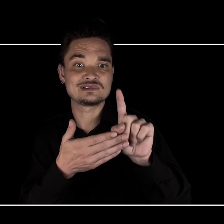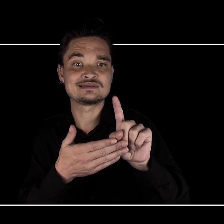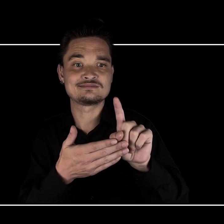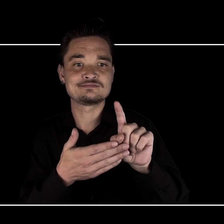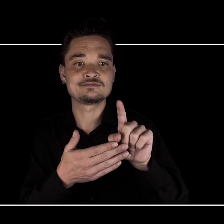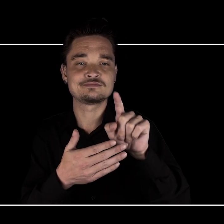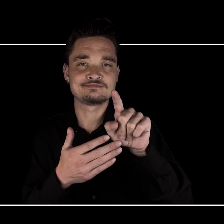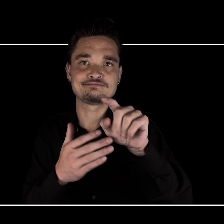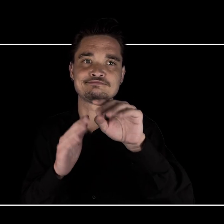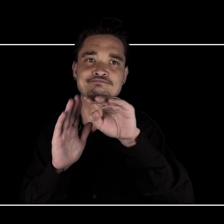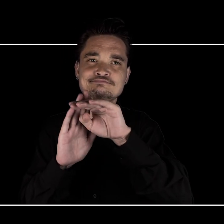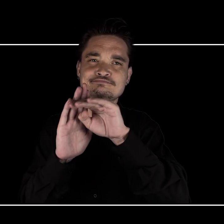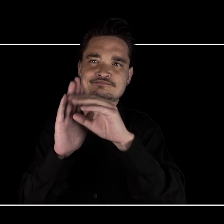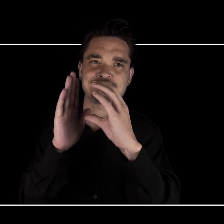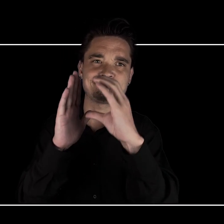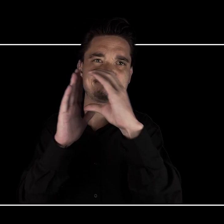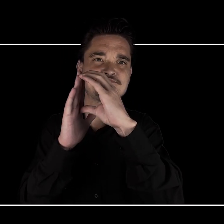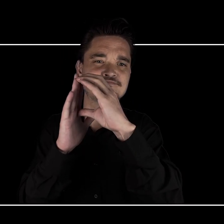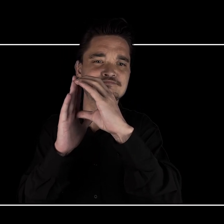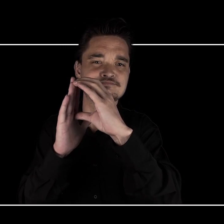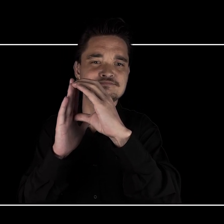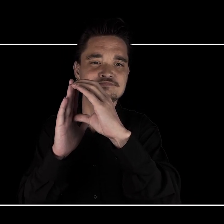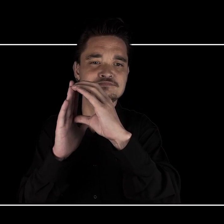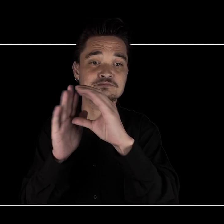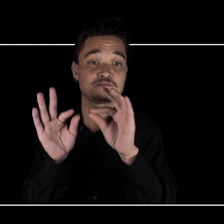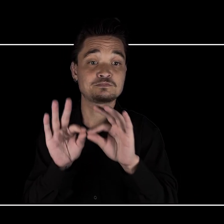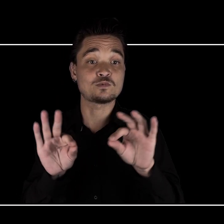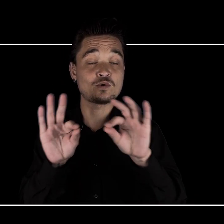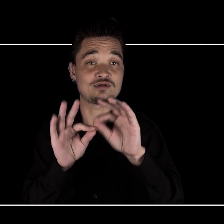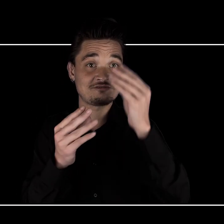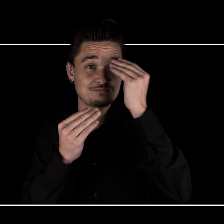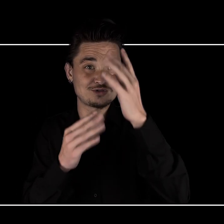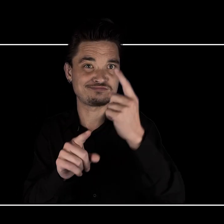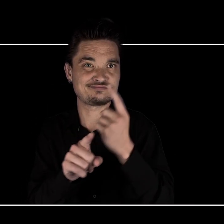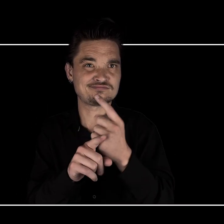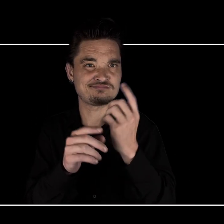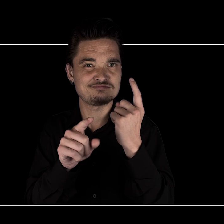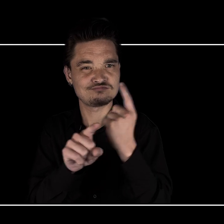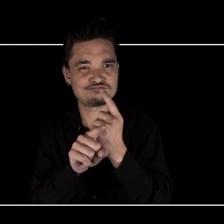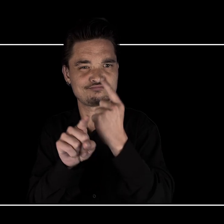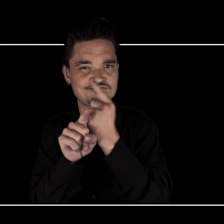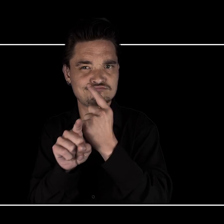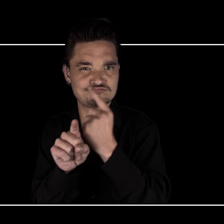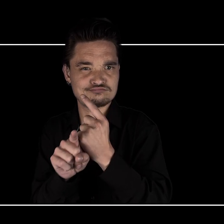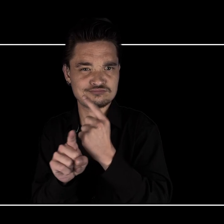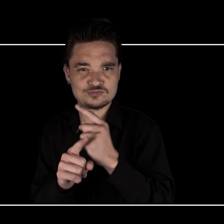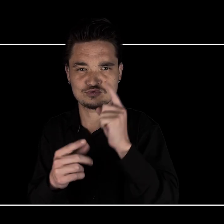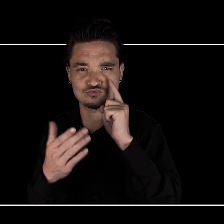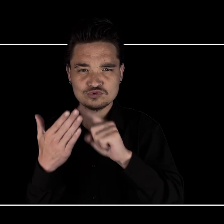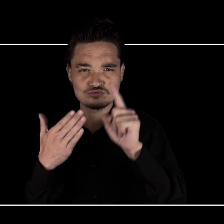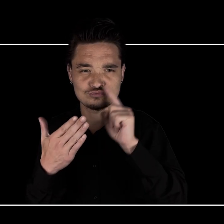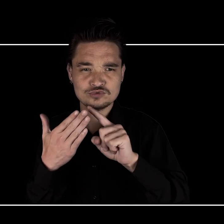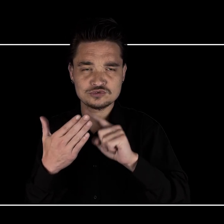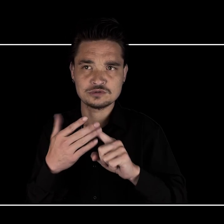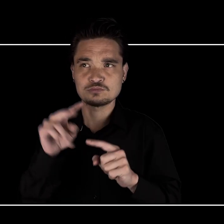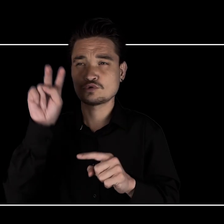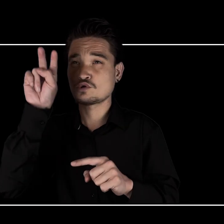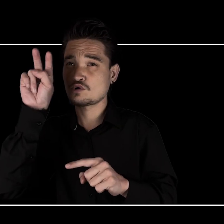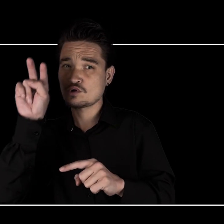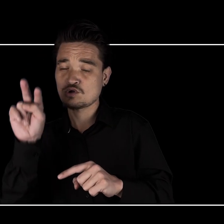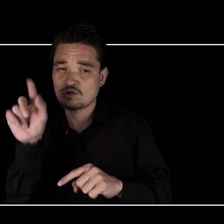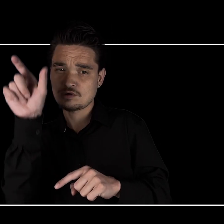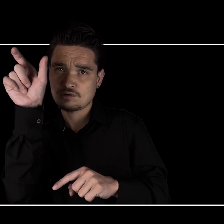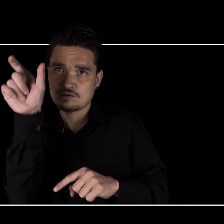at the top of the page. To make sure you enter the information correctly, look at the left side of the